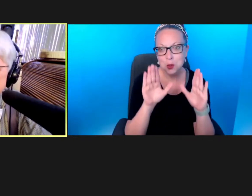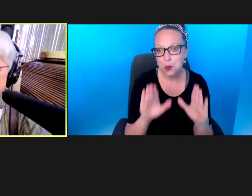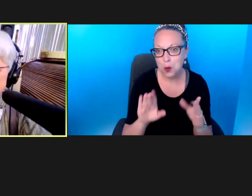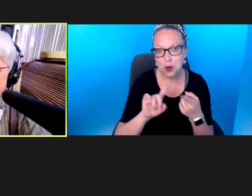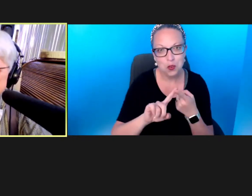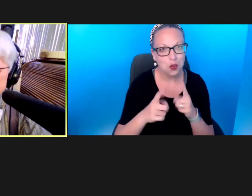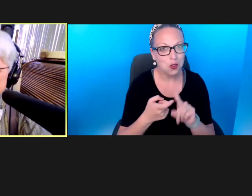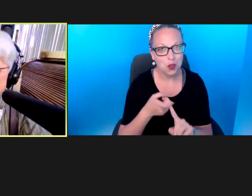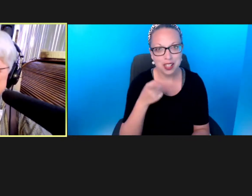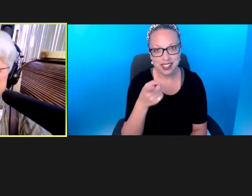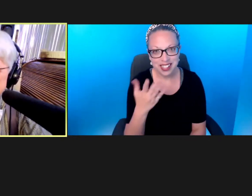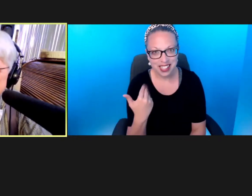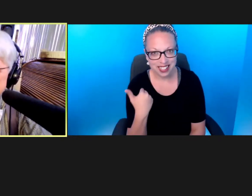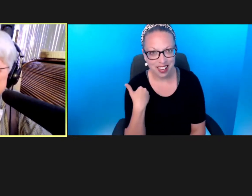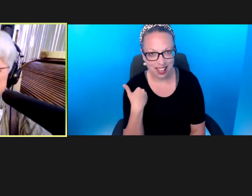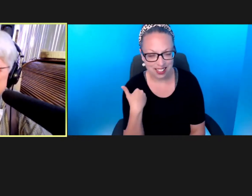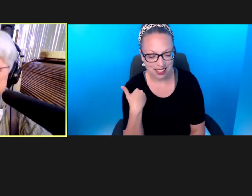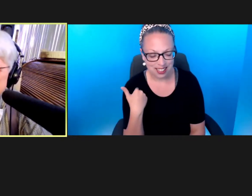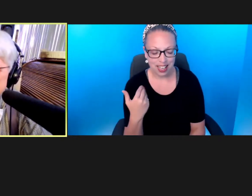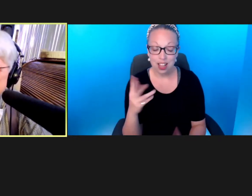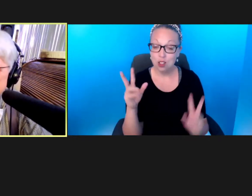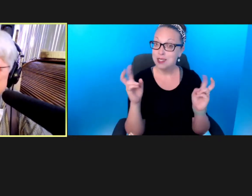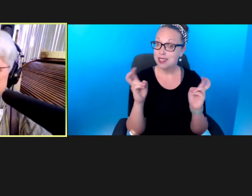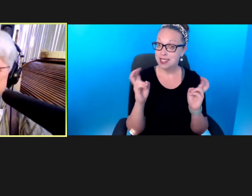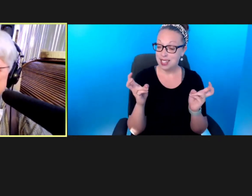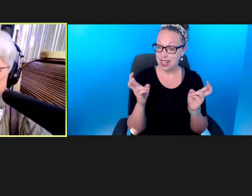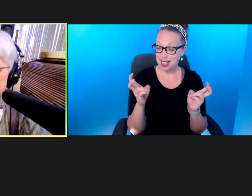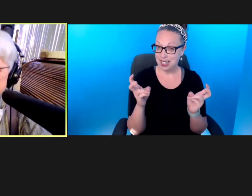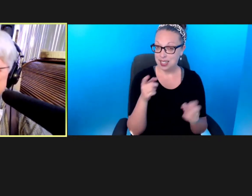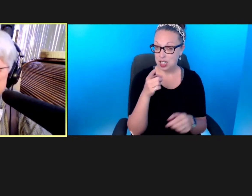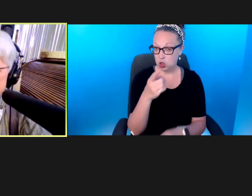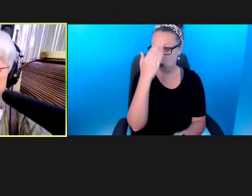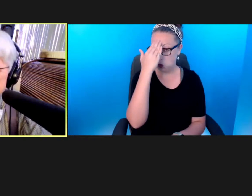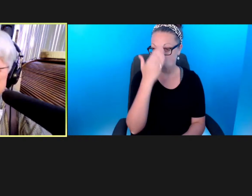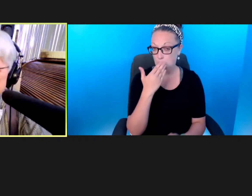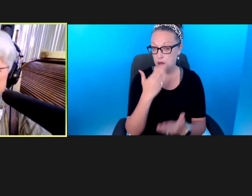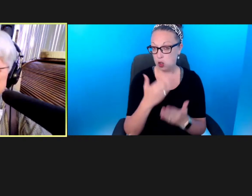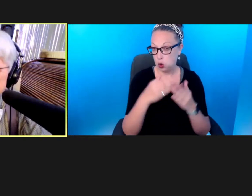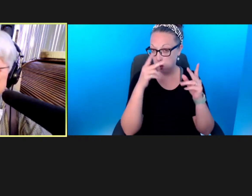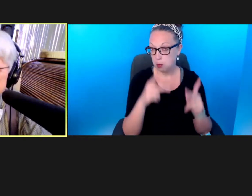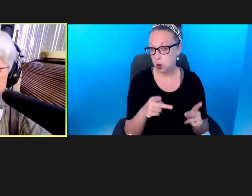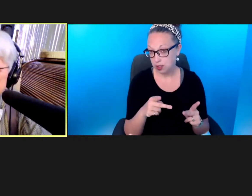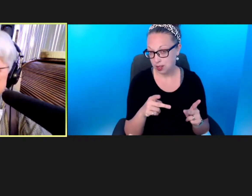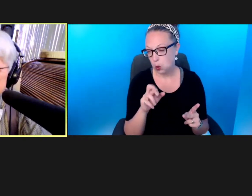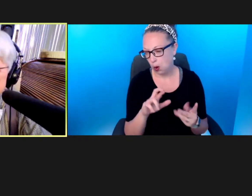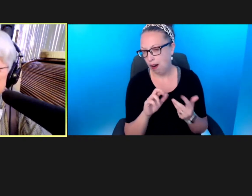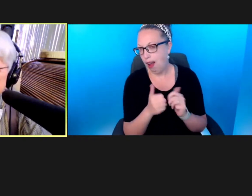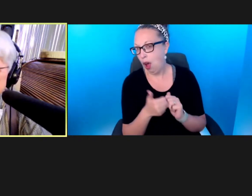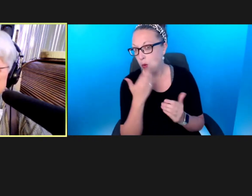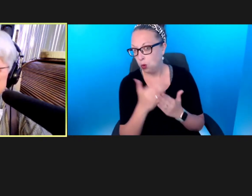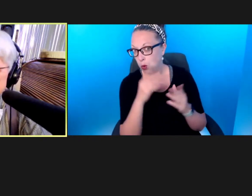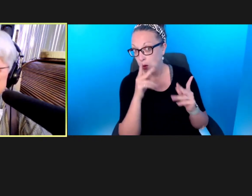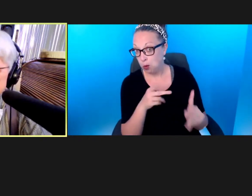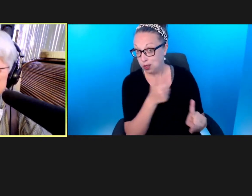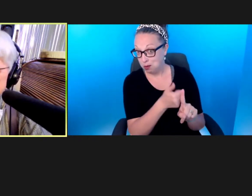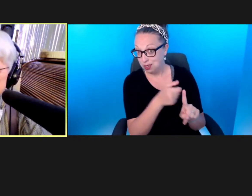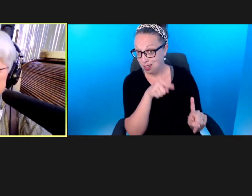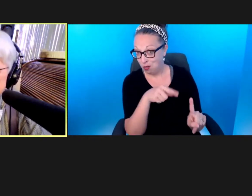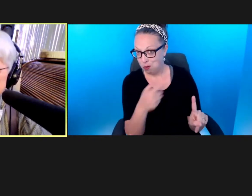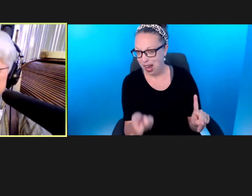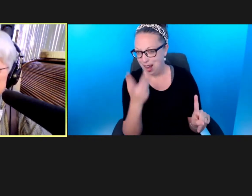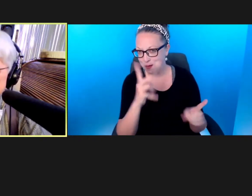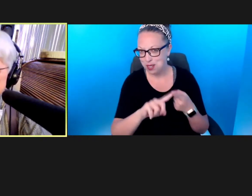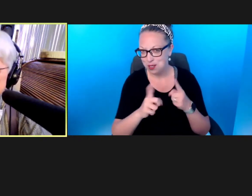has. And there's a saying, you can tell what a good person is, how good a person is by the number of friends they